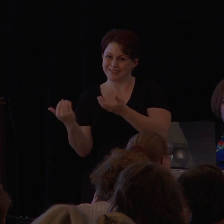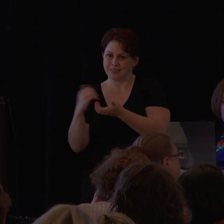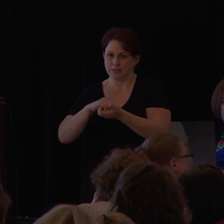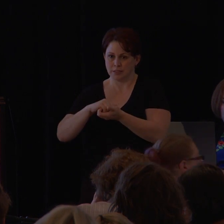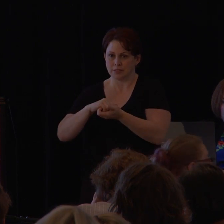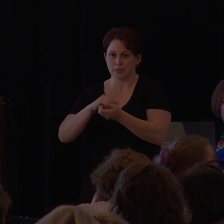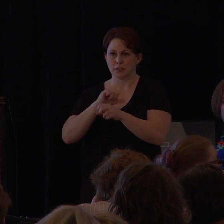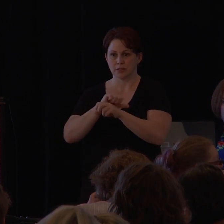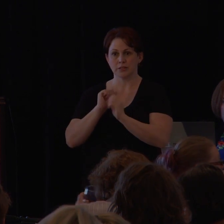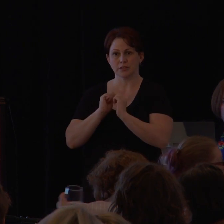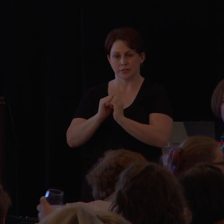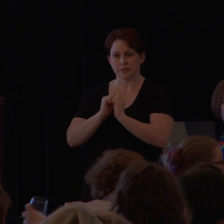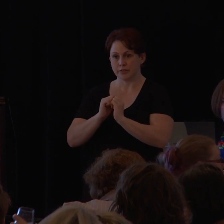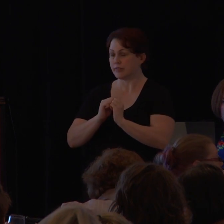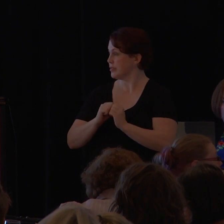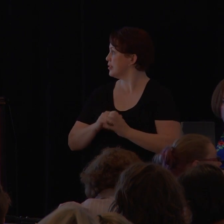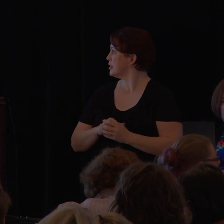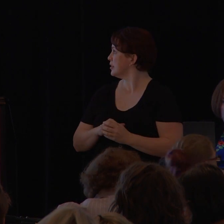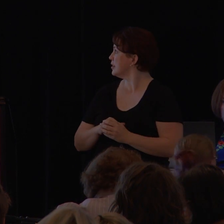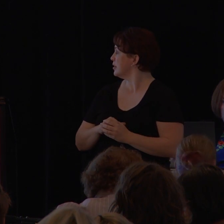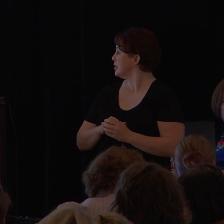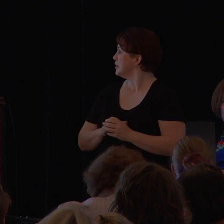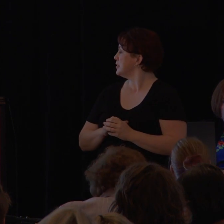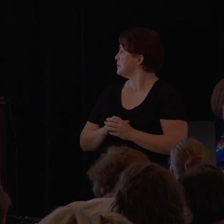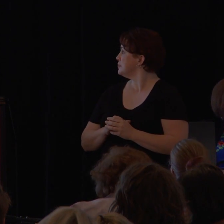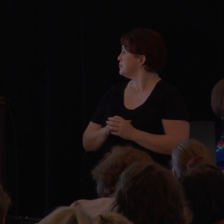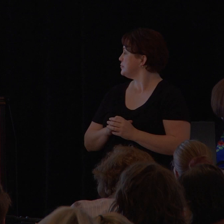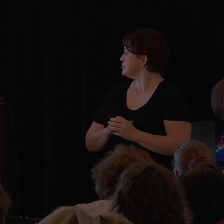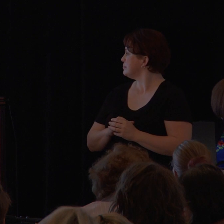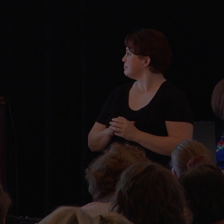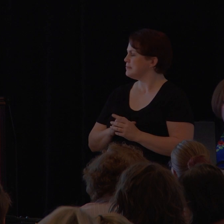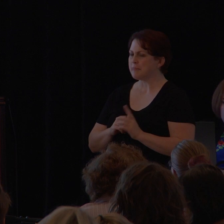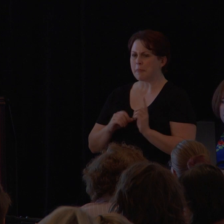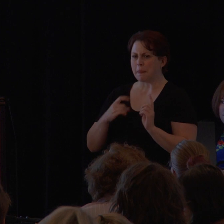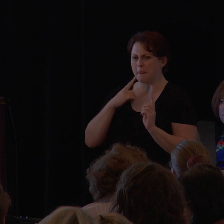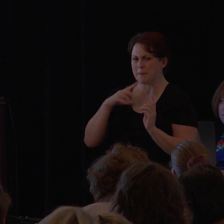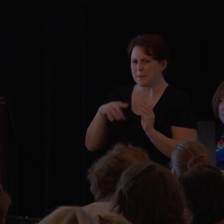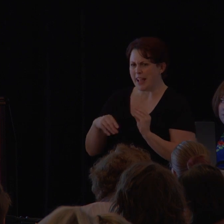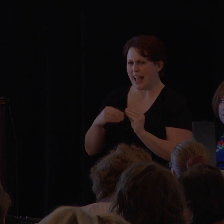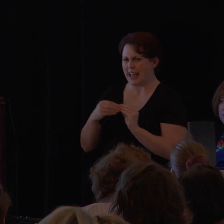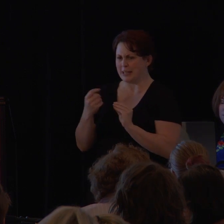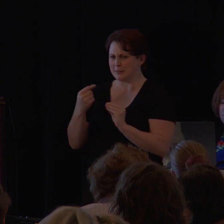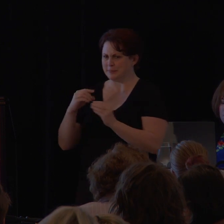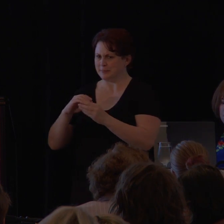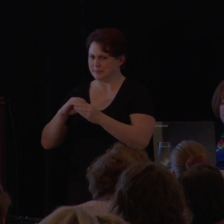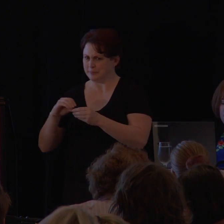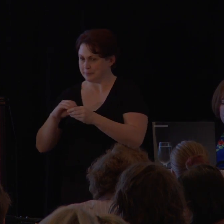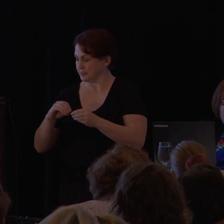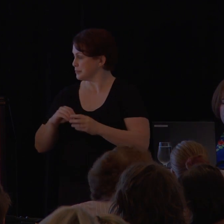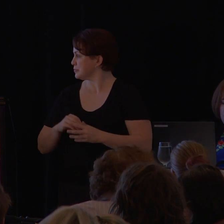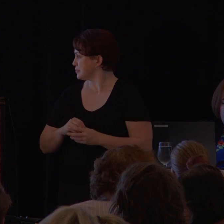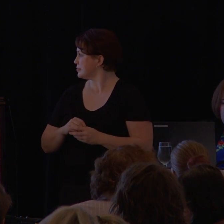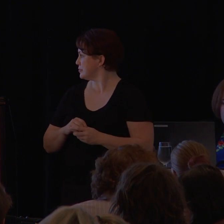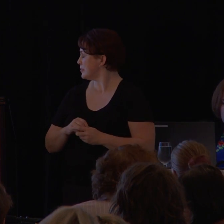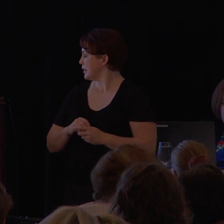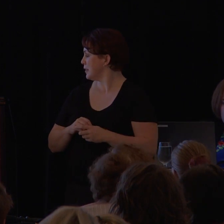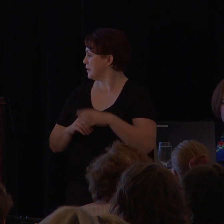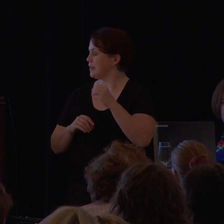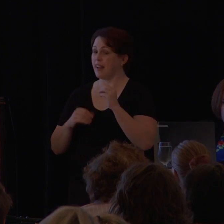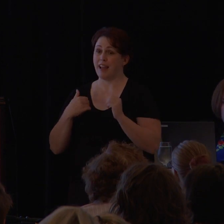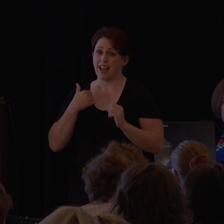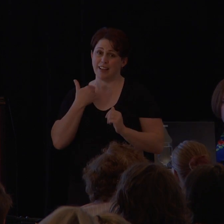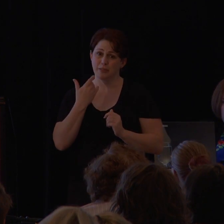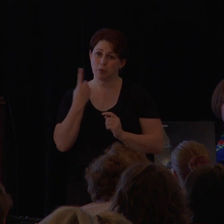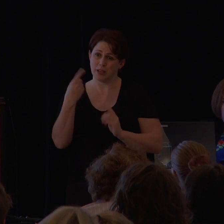that one of the issues is getting at information. And if I can just take a brief diversion, because it's a particularly troubling and appalling